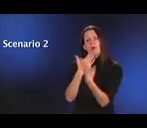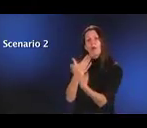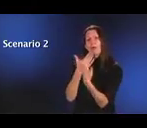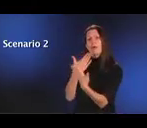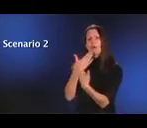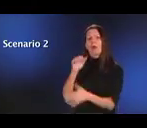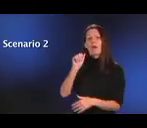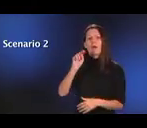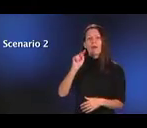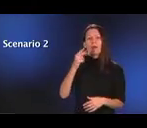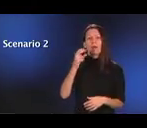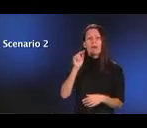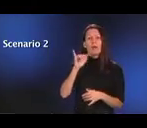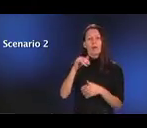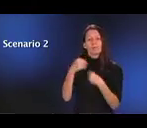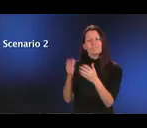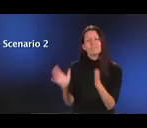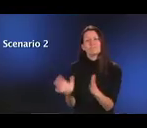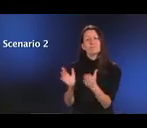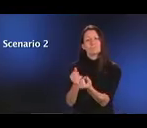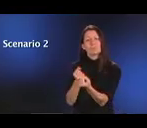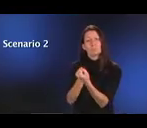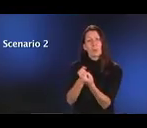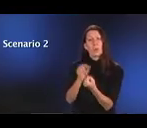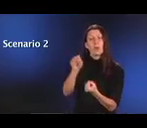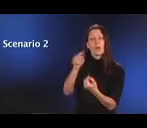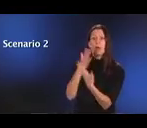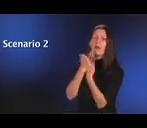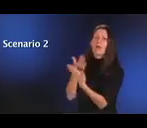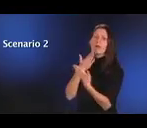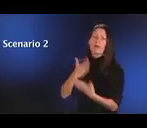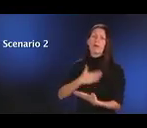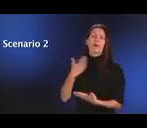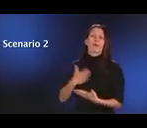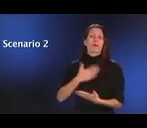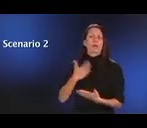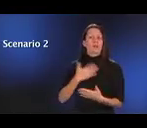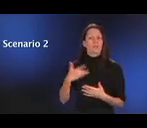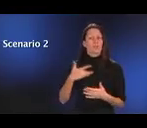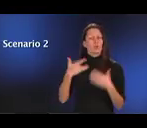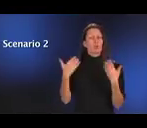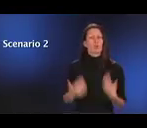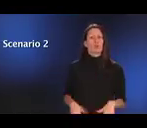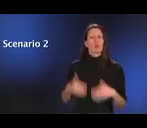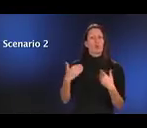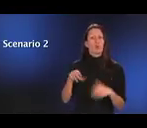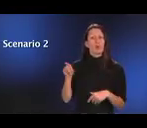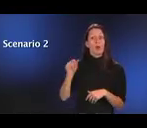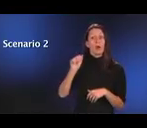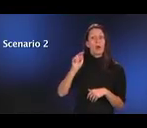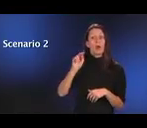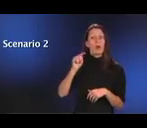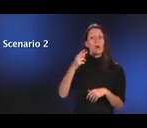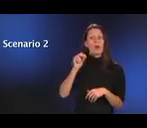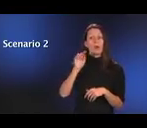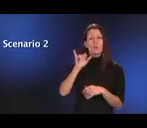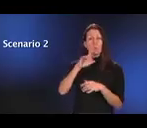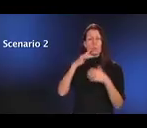grateful for the support and the encouragement that Anthony has given to him. He feels Anthony has really